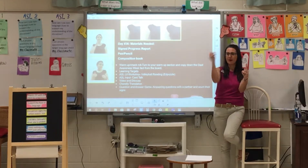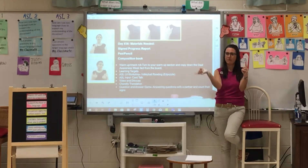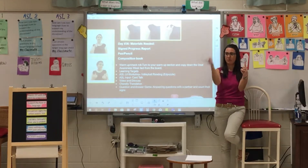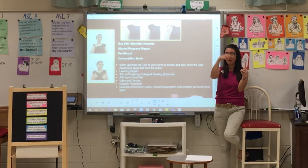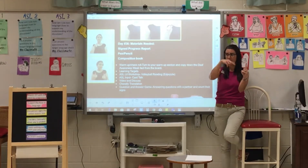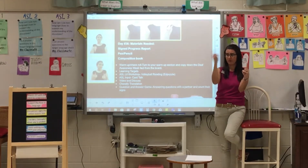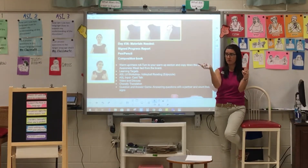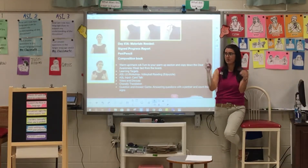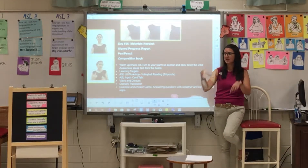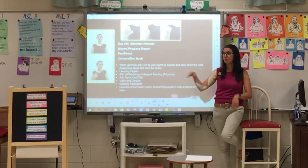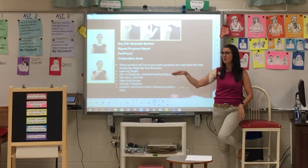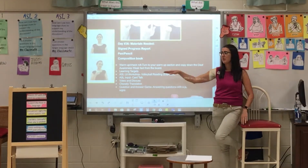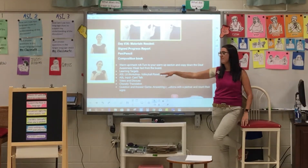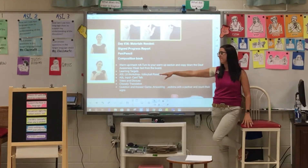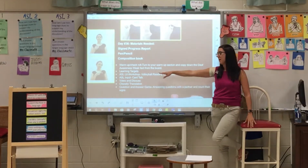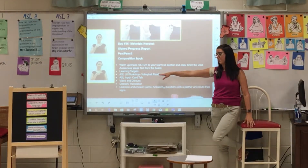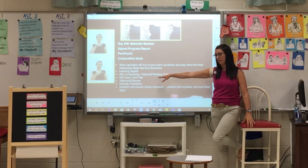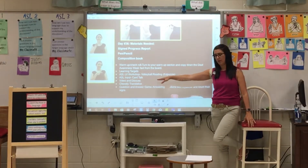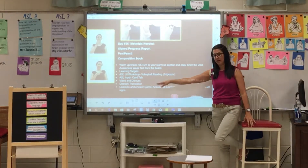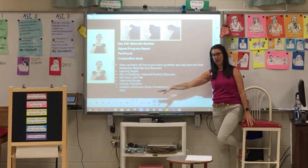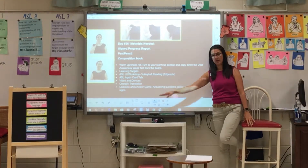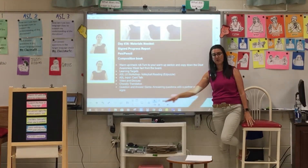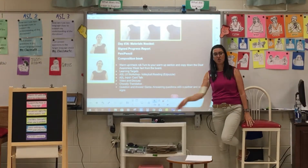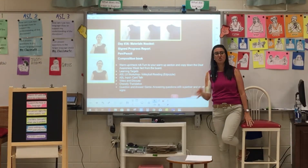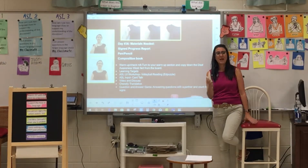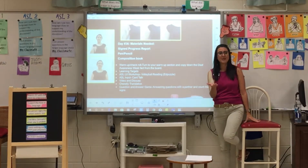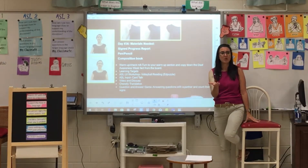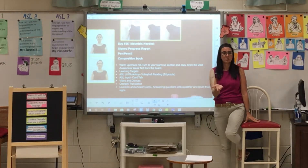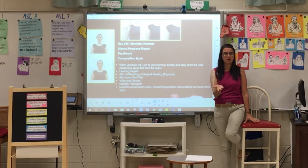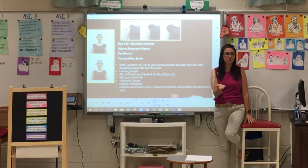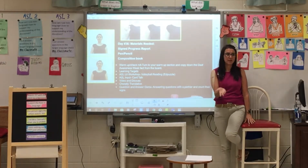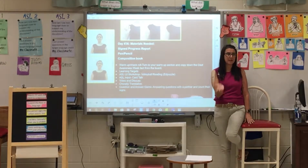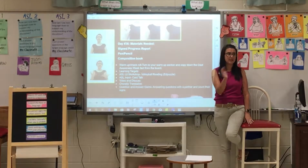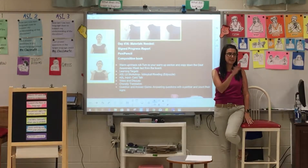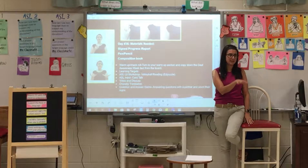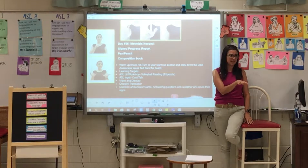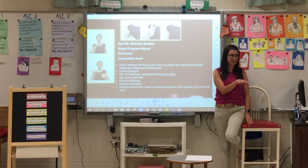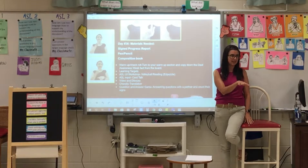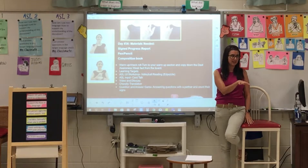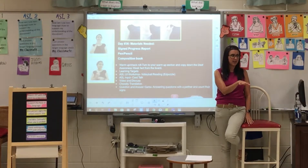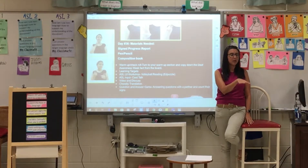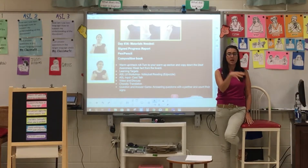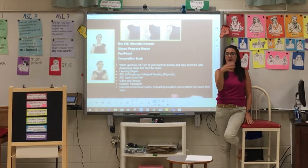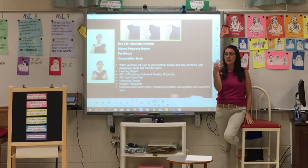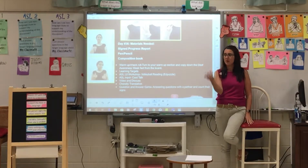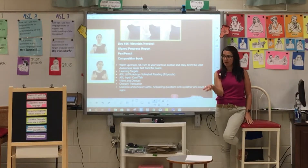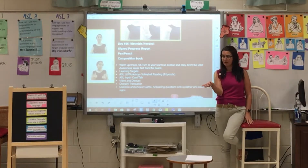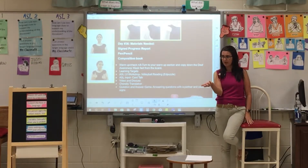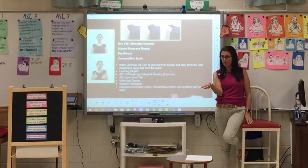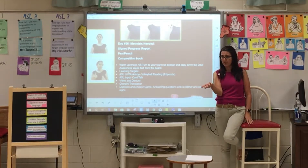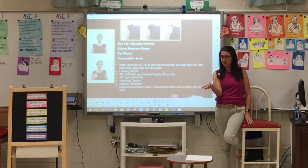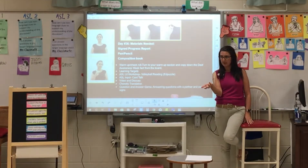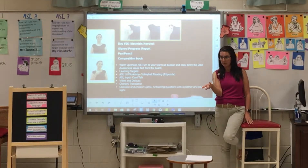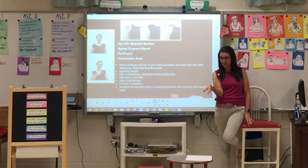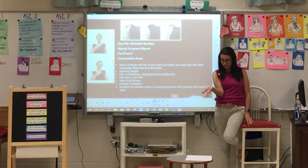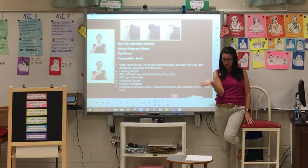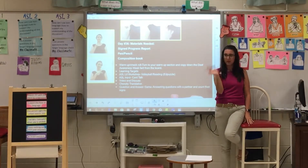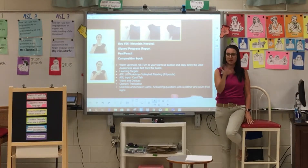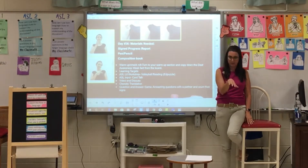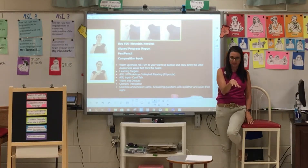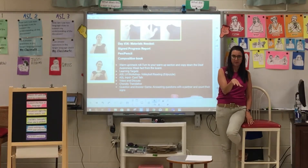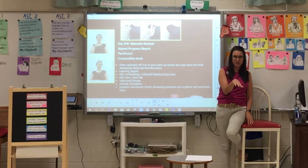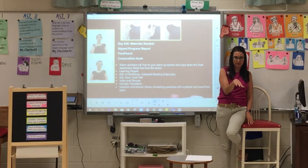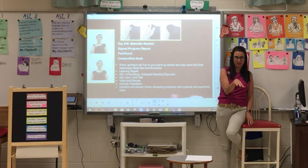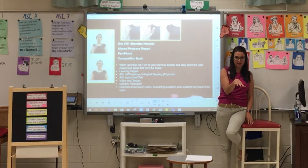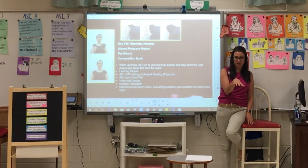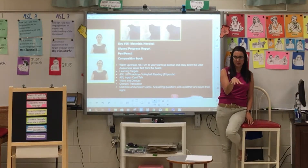just go back and forth. So that's what volleyball reading is. You take turns reading a sentence, and then the other person reads the sentence, and then the